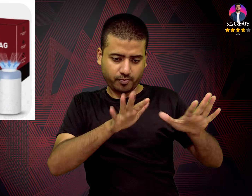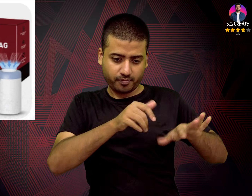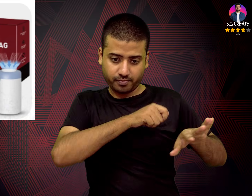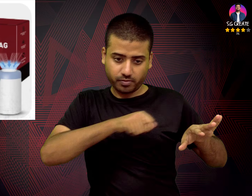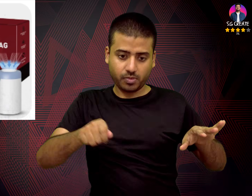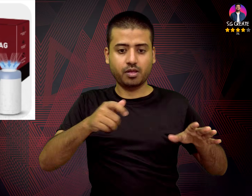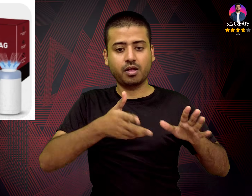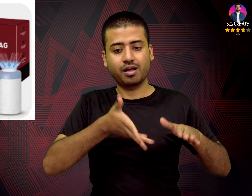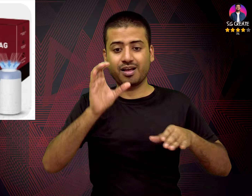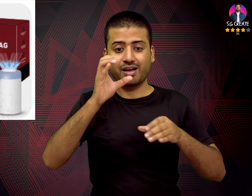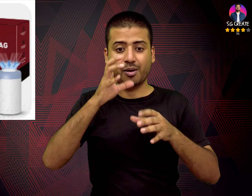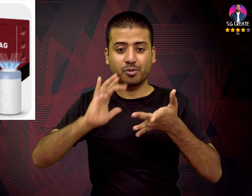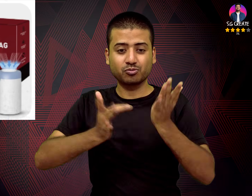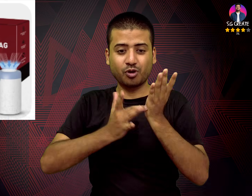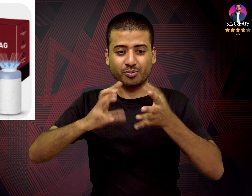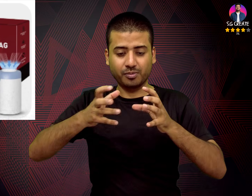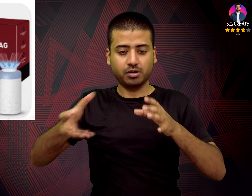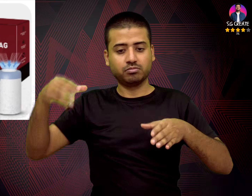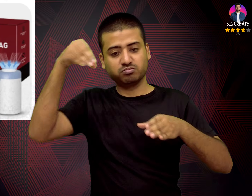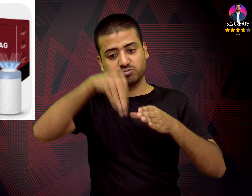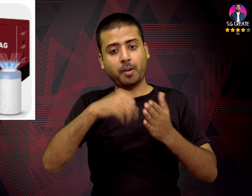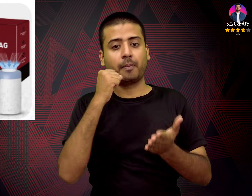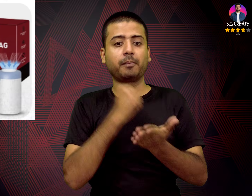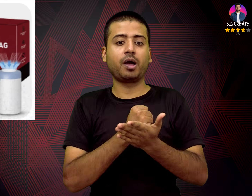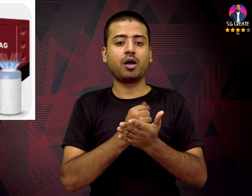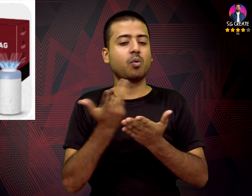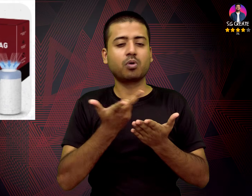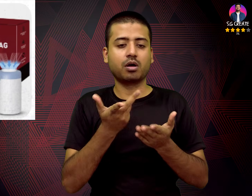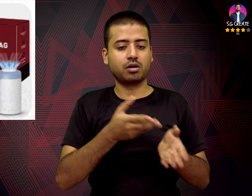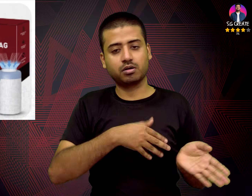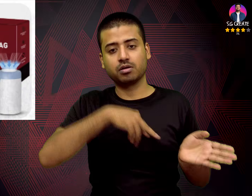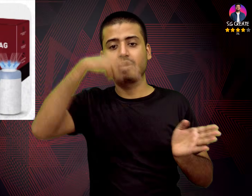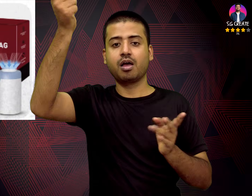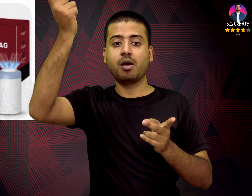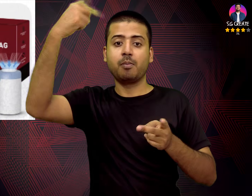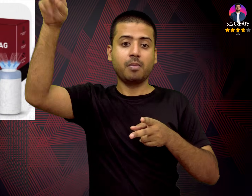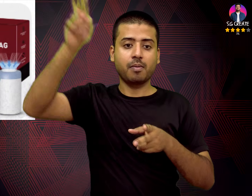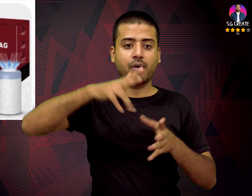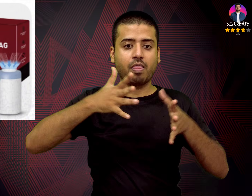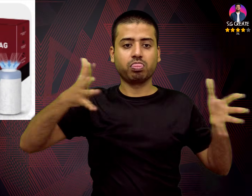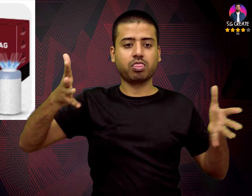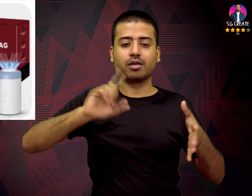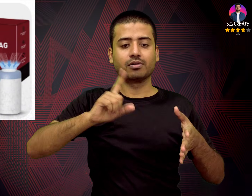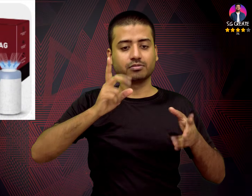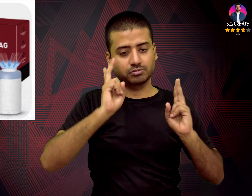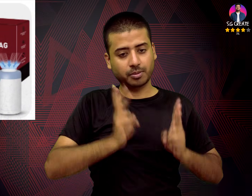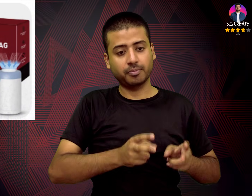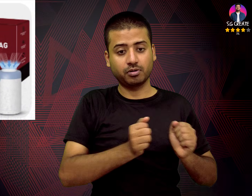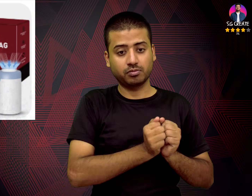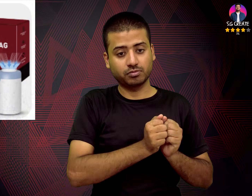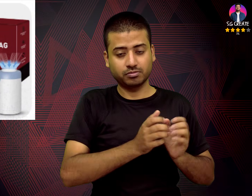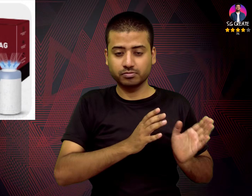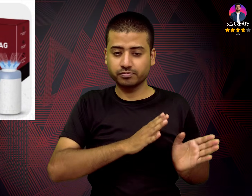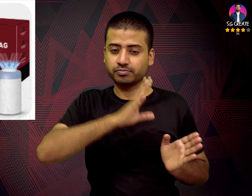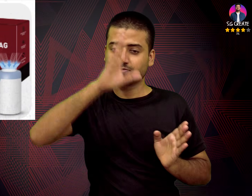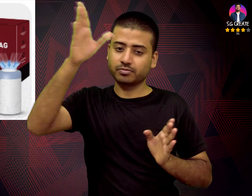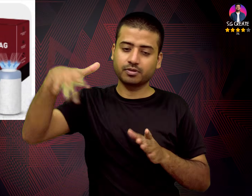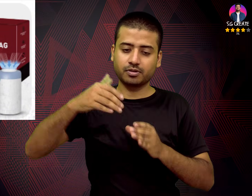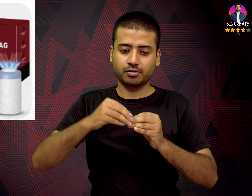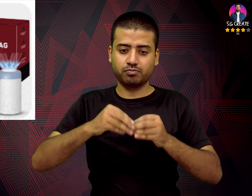double your space. Compresses bulky items like sweaters and jackets by up to 80%. Wrinkle reduction. Keeps clothes